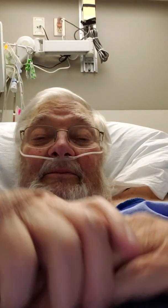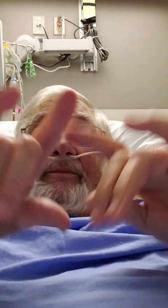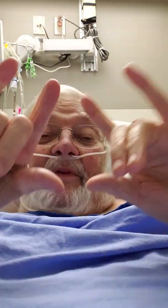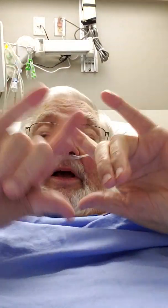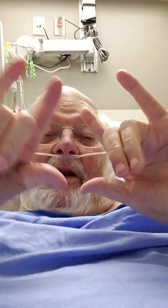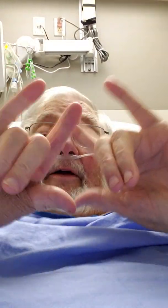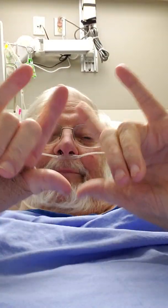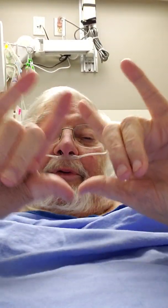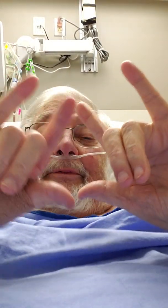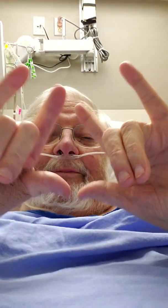safe. I love you.